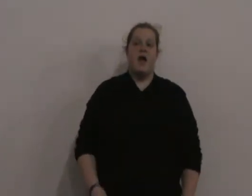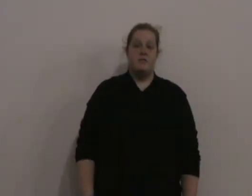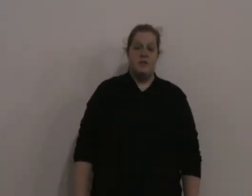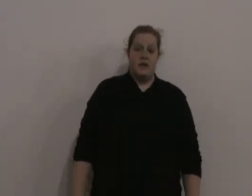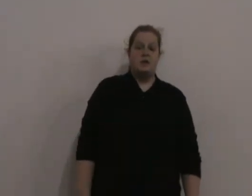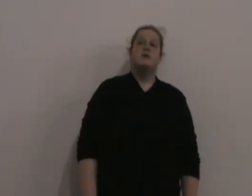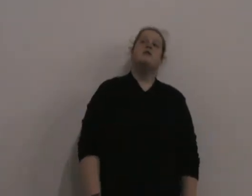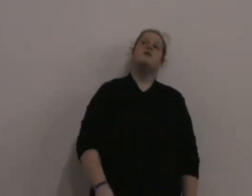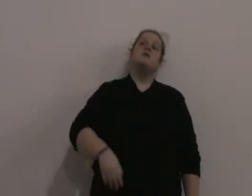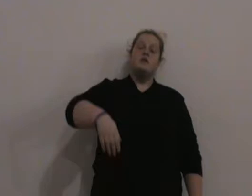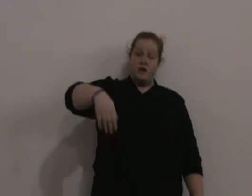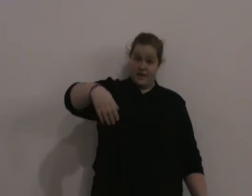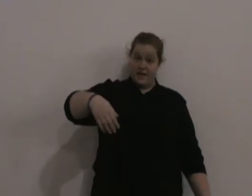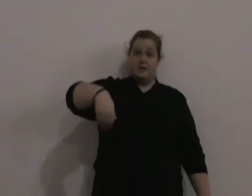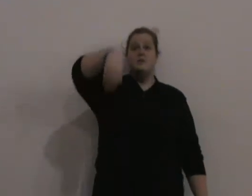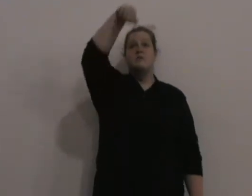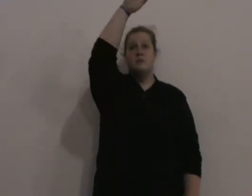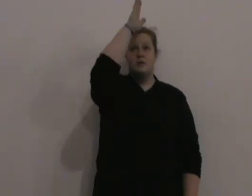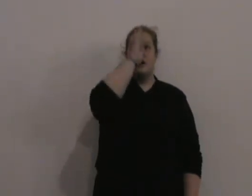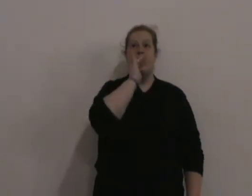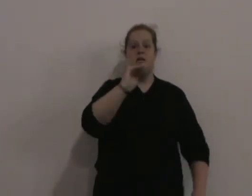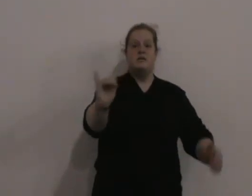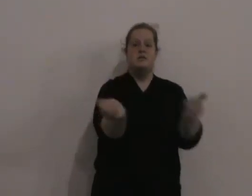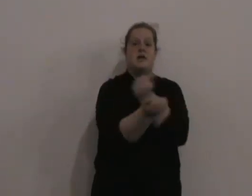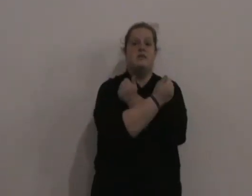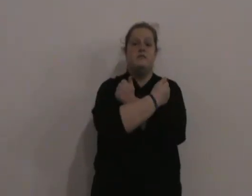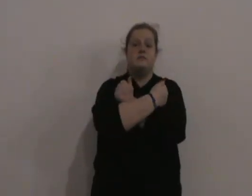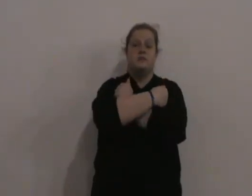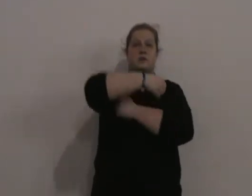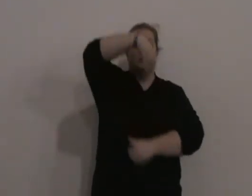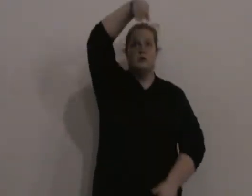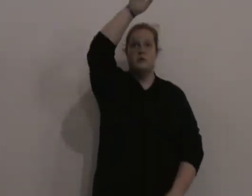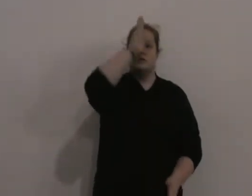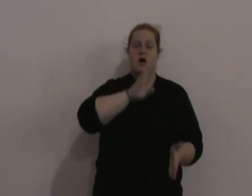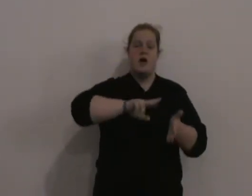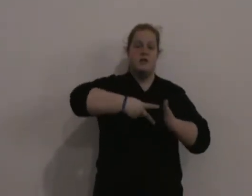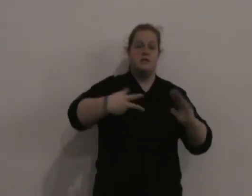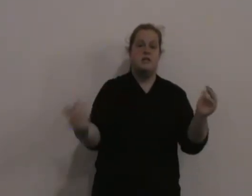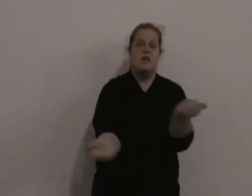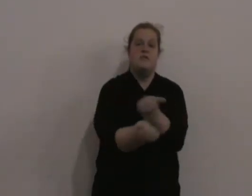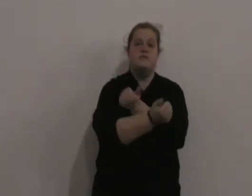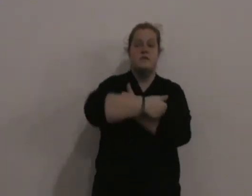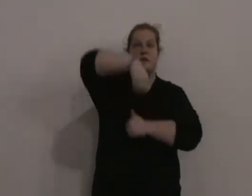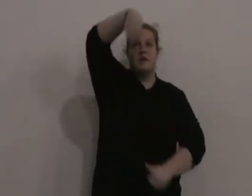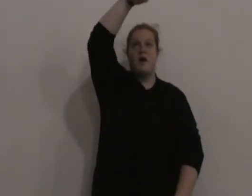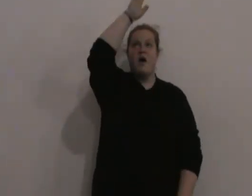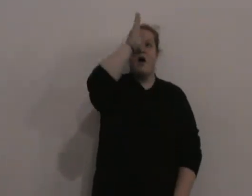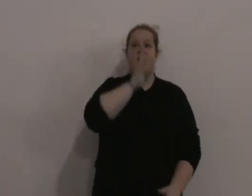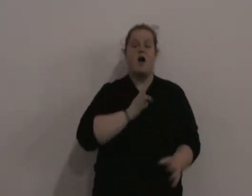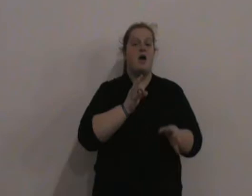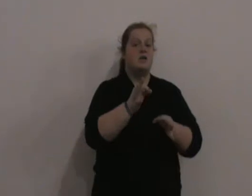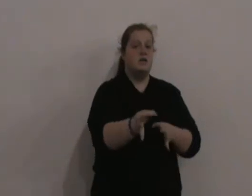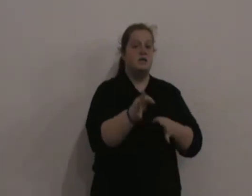And then again, God is love. God is love. God is